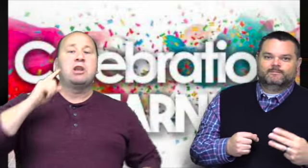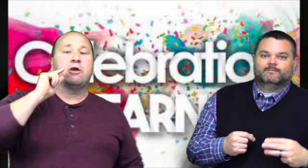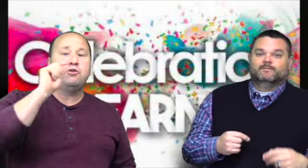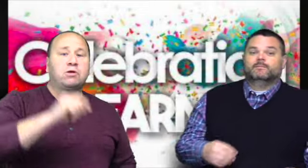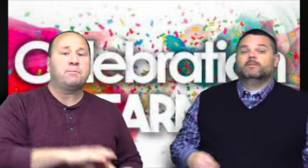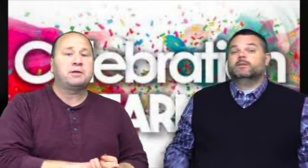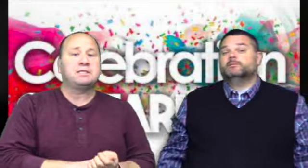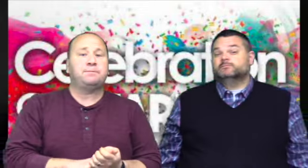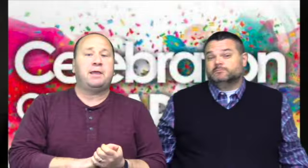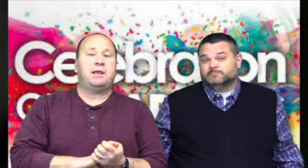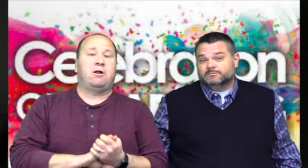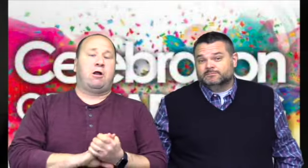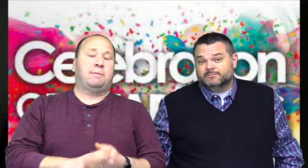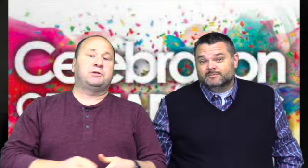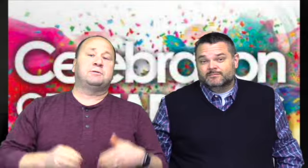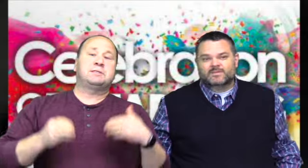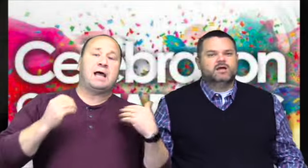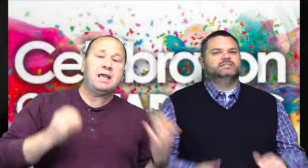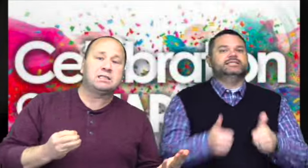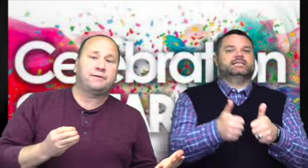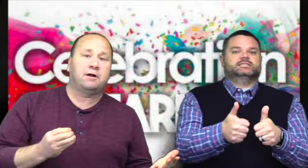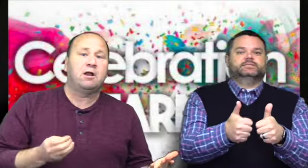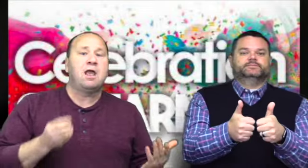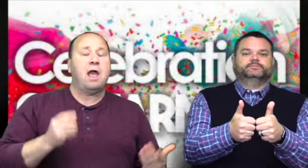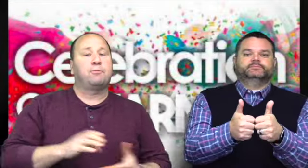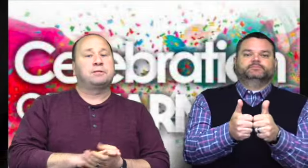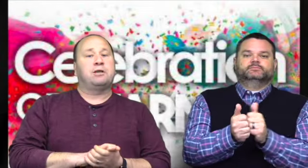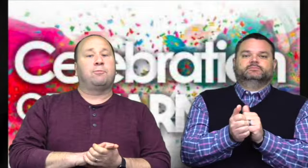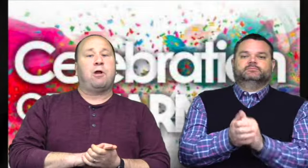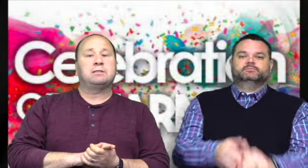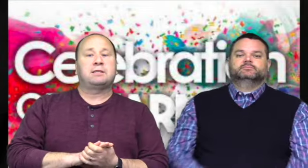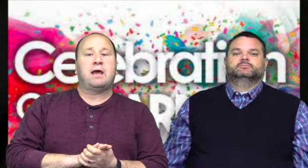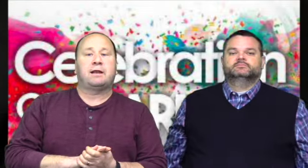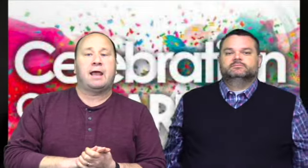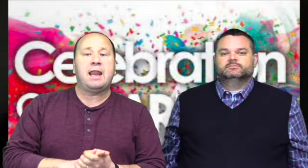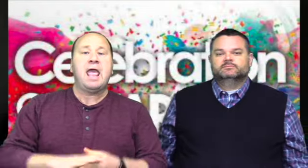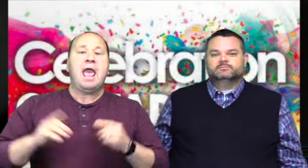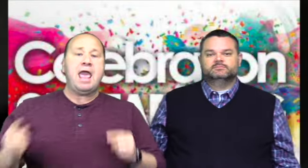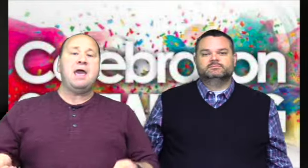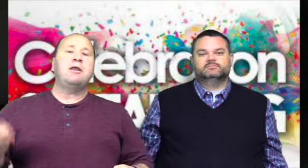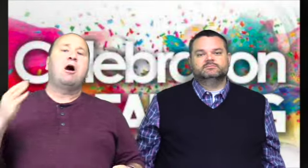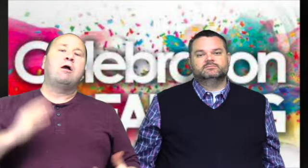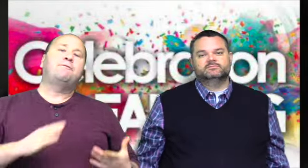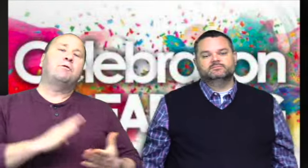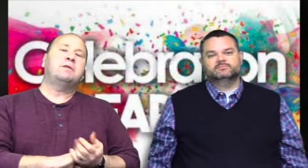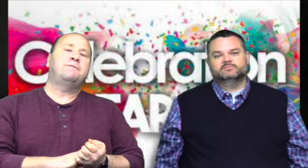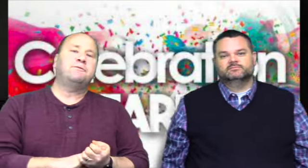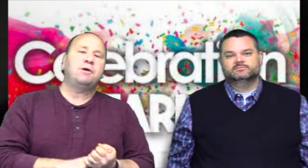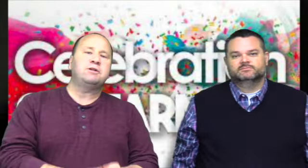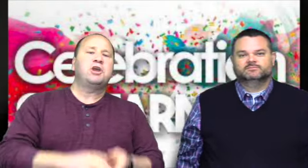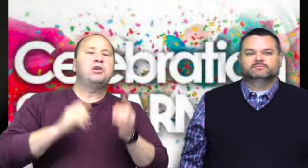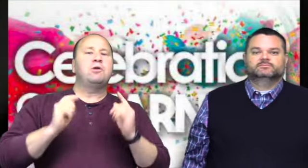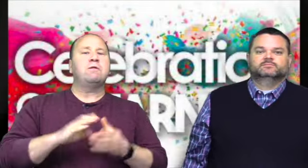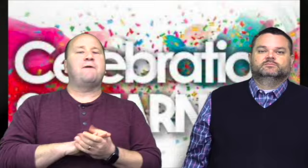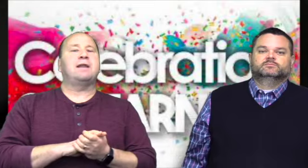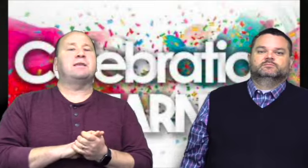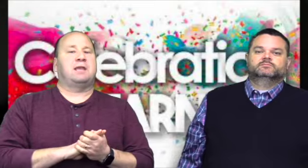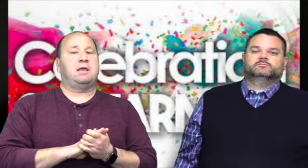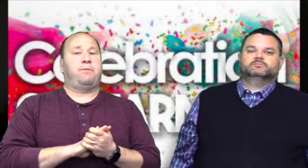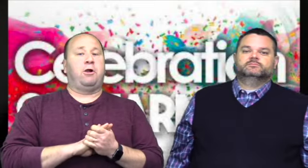you can participate in our optional science fair and present your project that night. And our fourth and fifth graders, you're invited to take part in